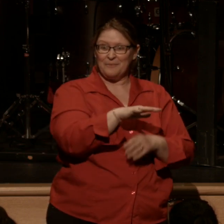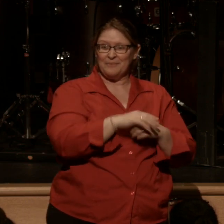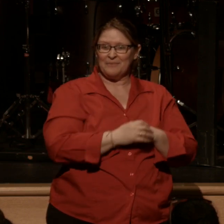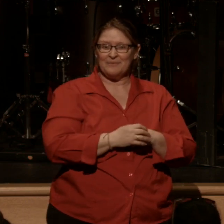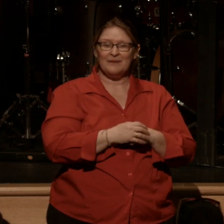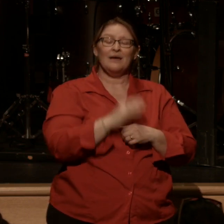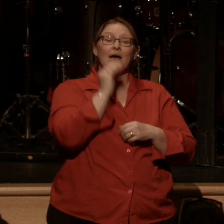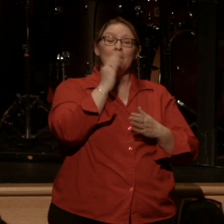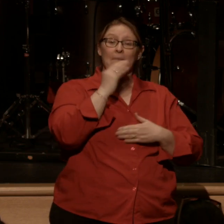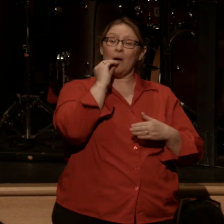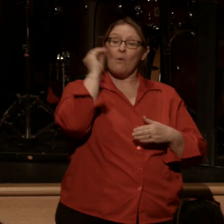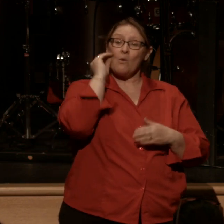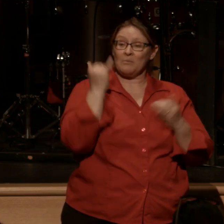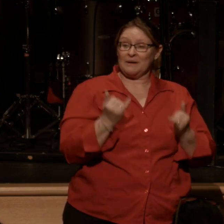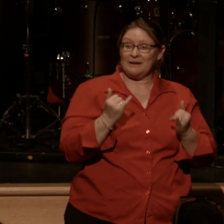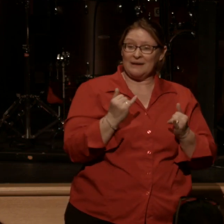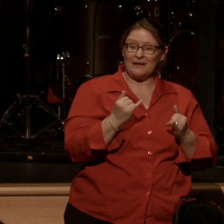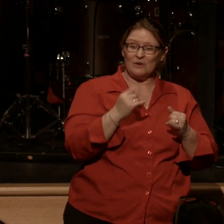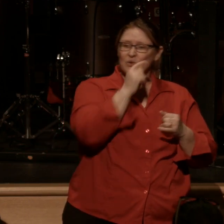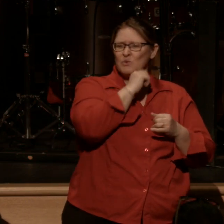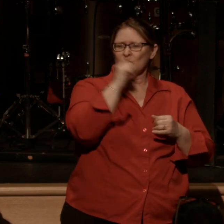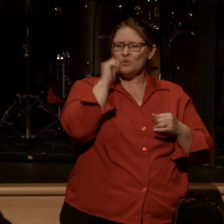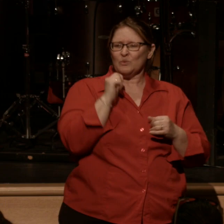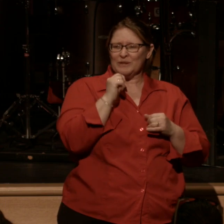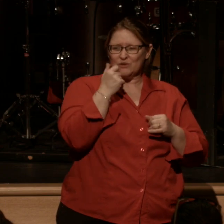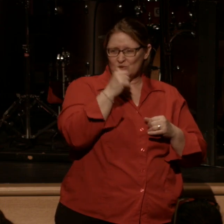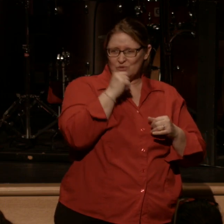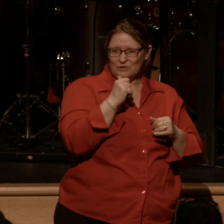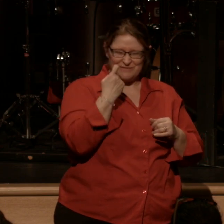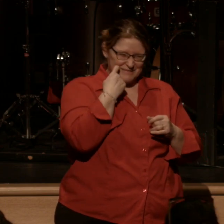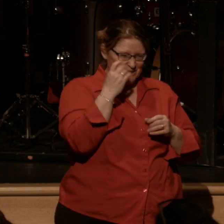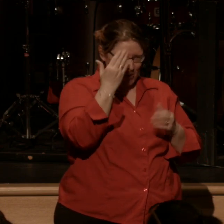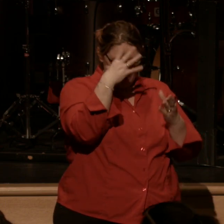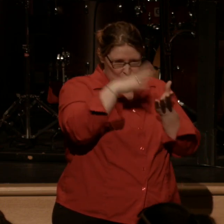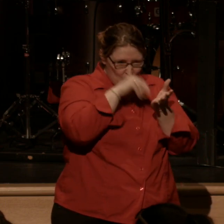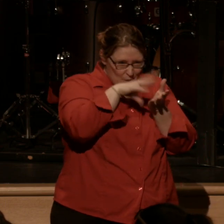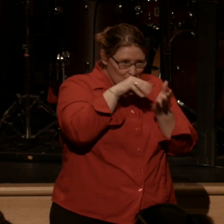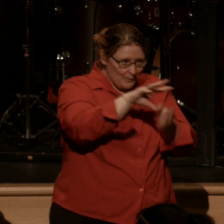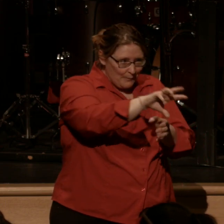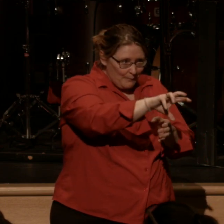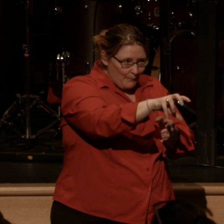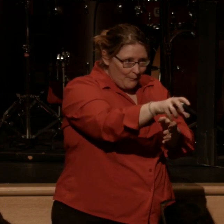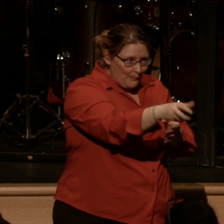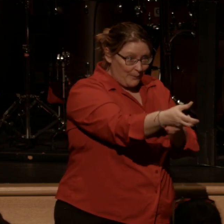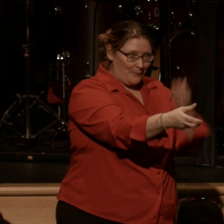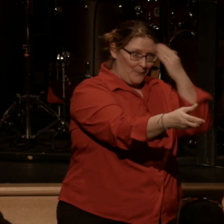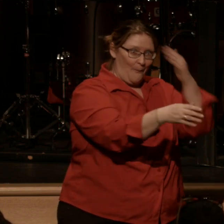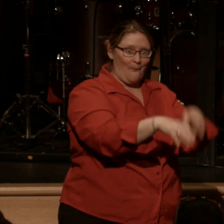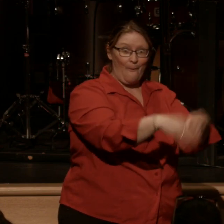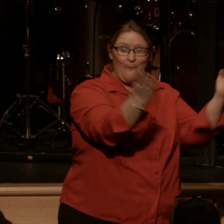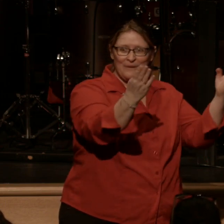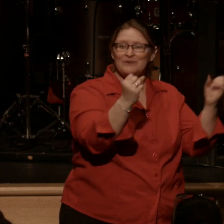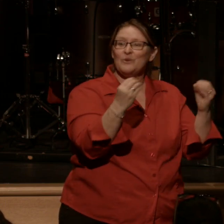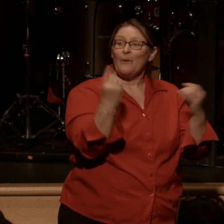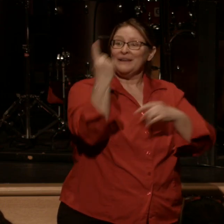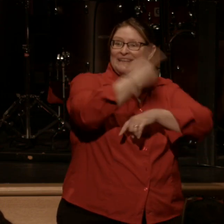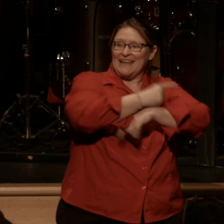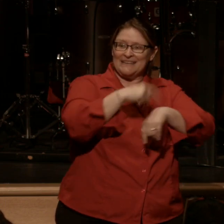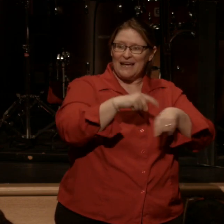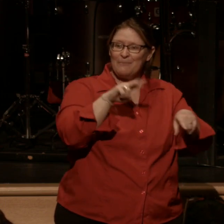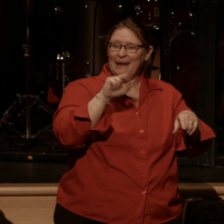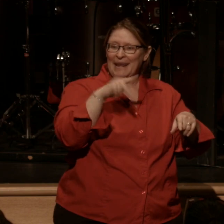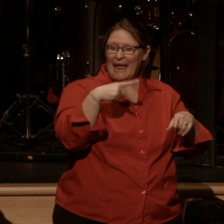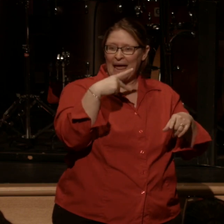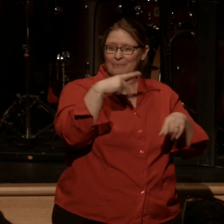our twin girls have just learned to open doorknobs in their home. And so often during the day, especially at nap time, you can